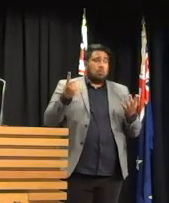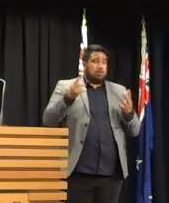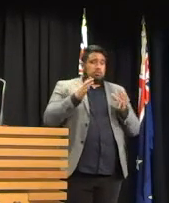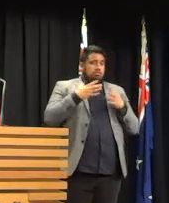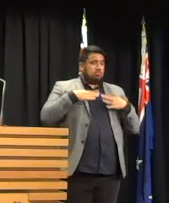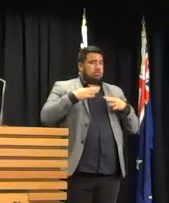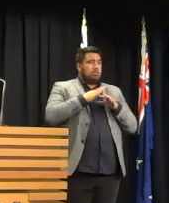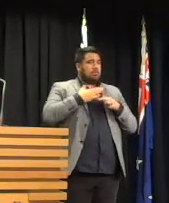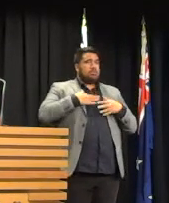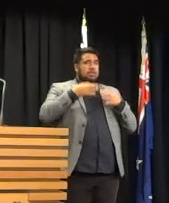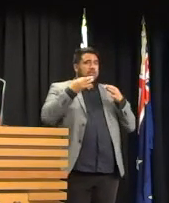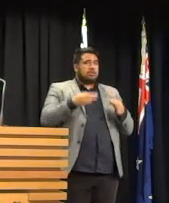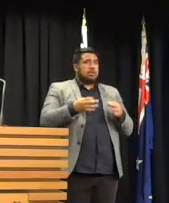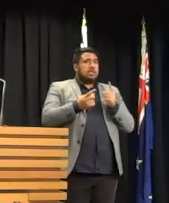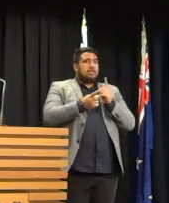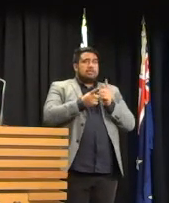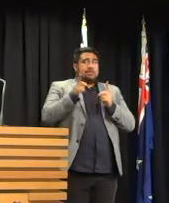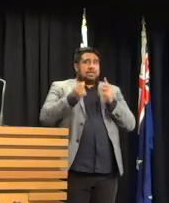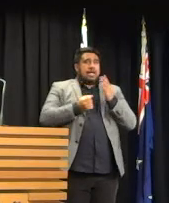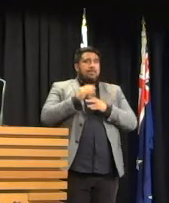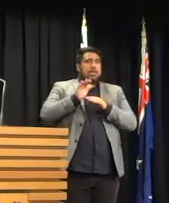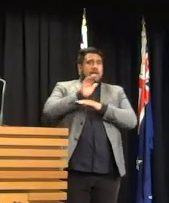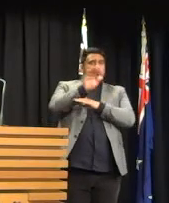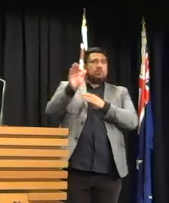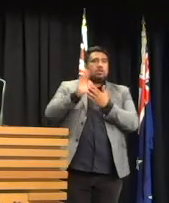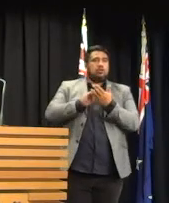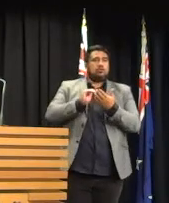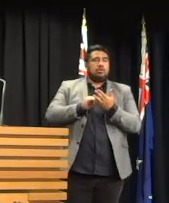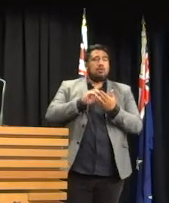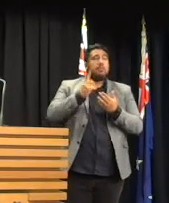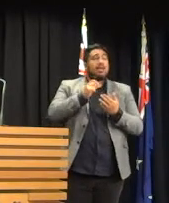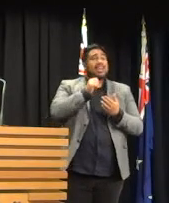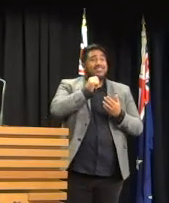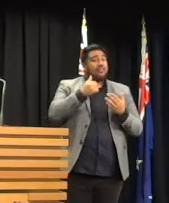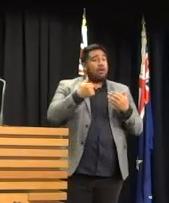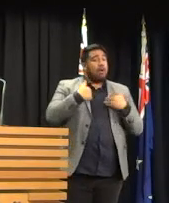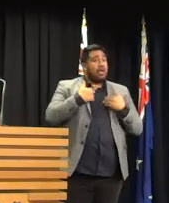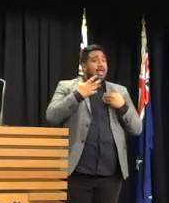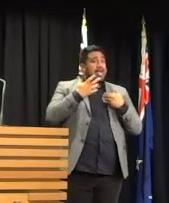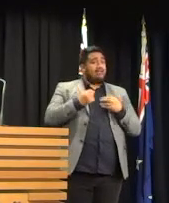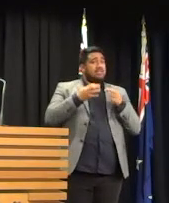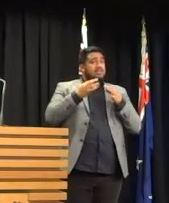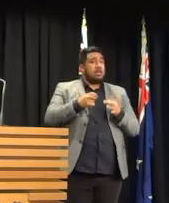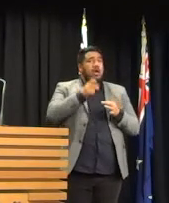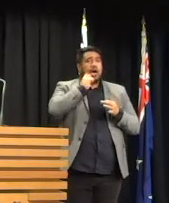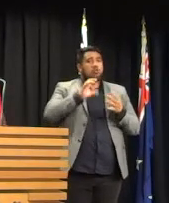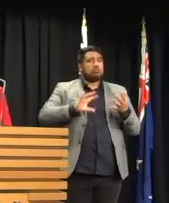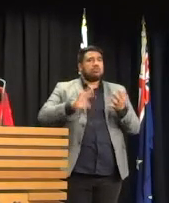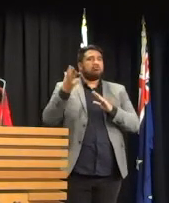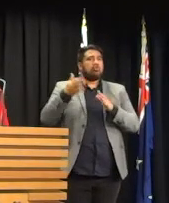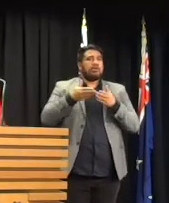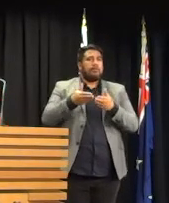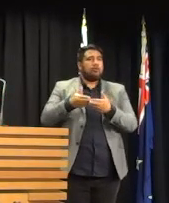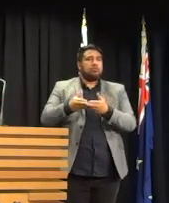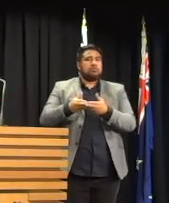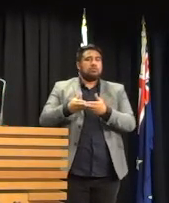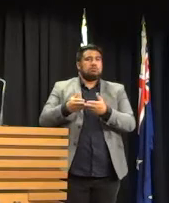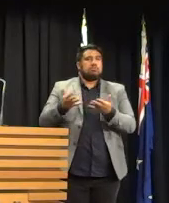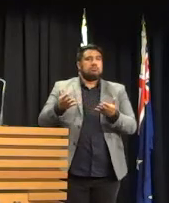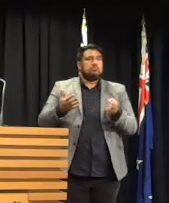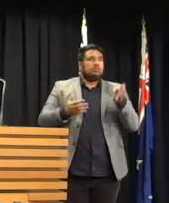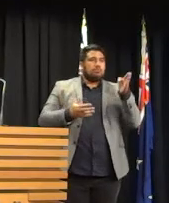happening outside of New Zealand's waters. If it were me, I would destroy the boats. At what